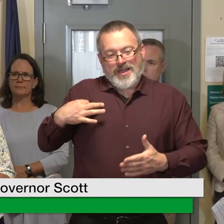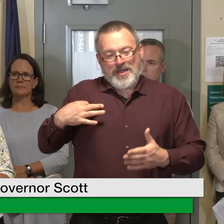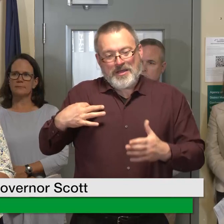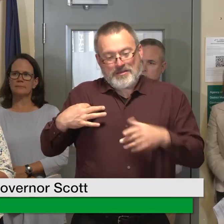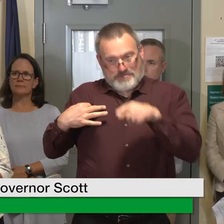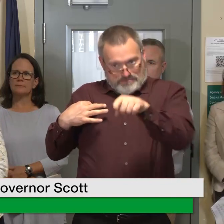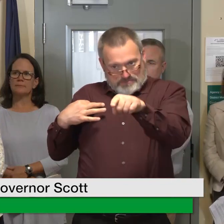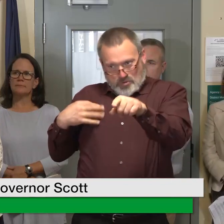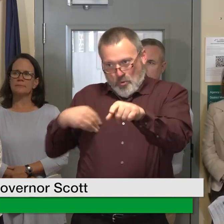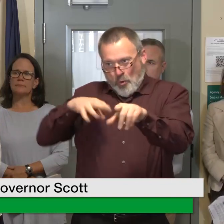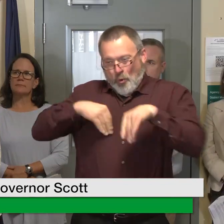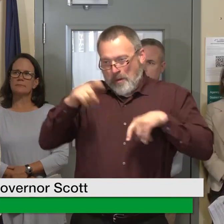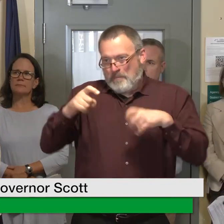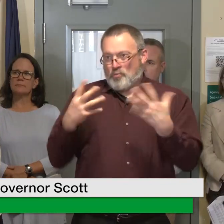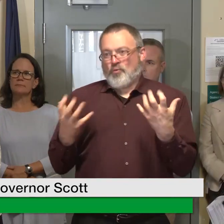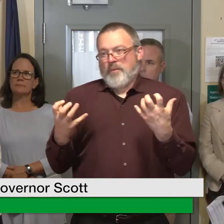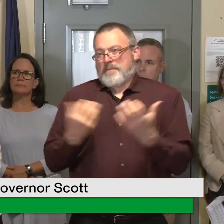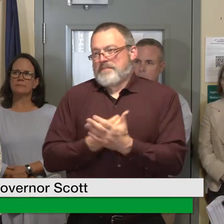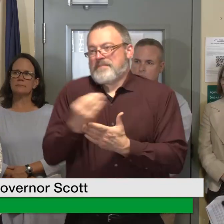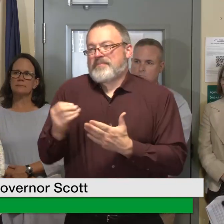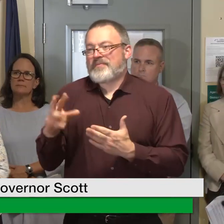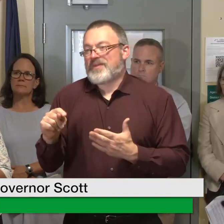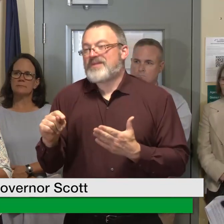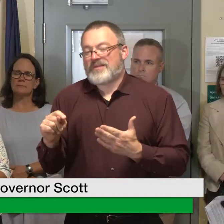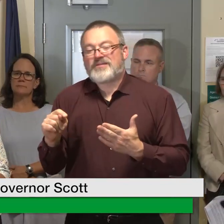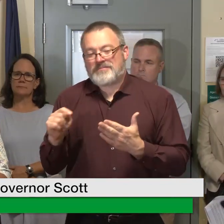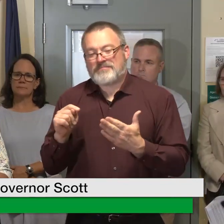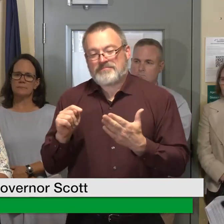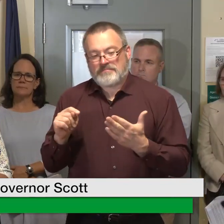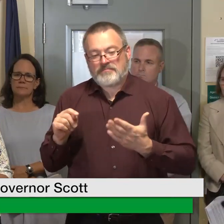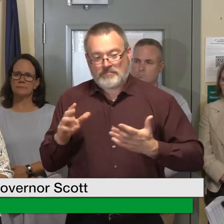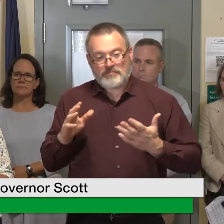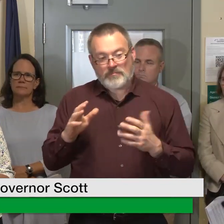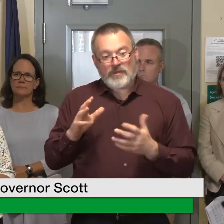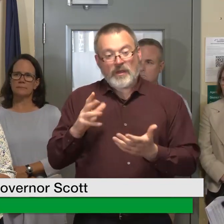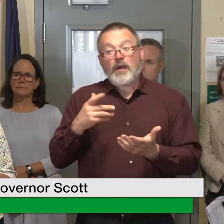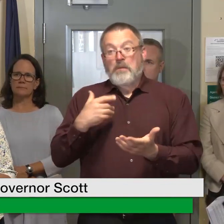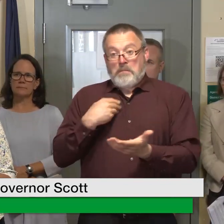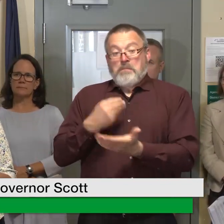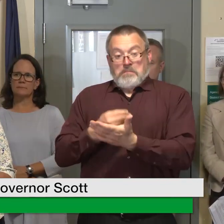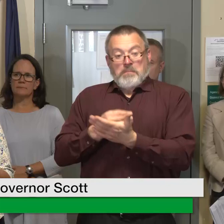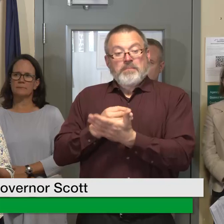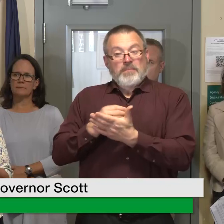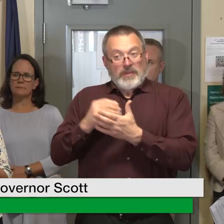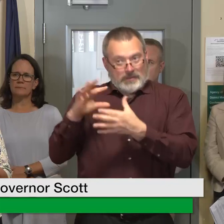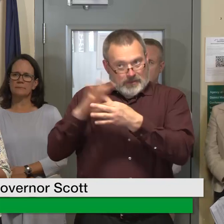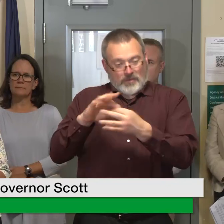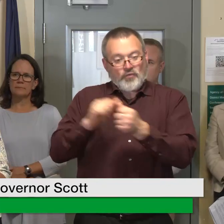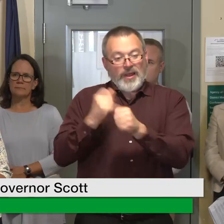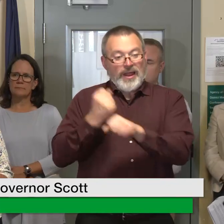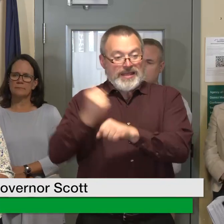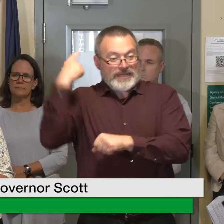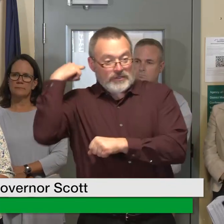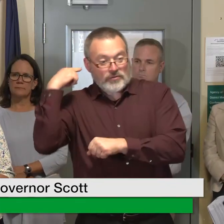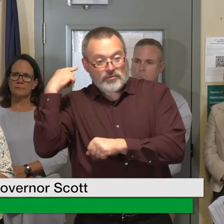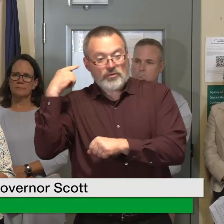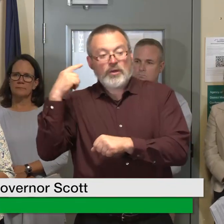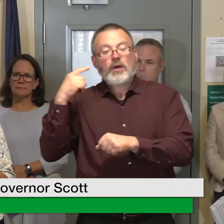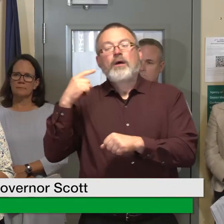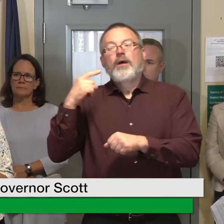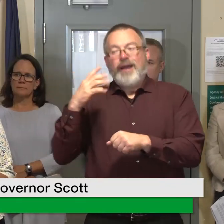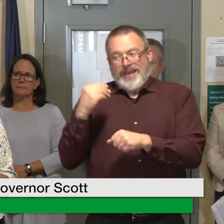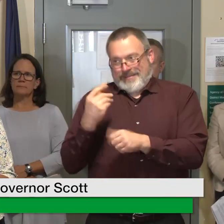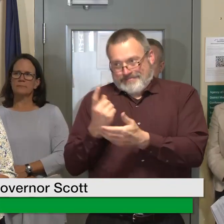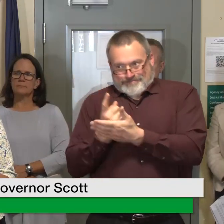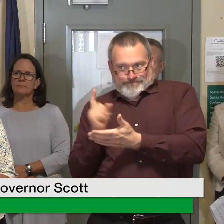buyout. And there is funding now, again, for 23, and we're waiting on 24. The other thing that I think is important for folks